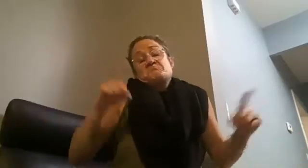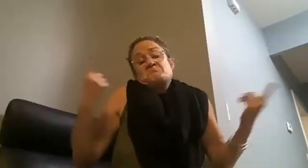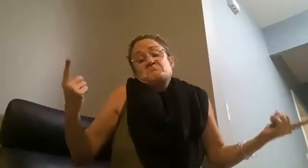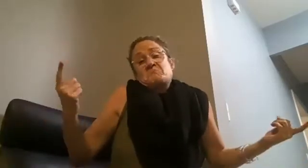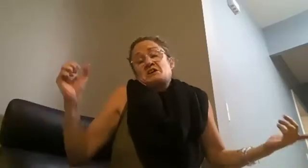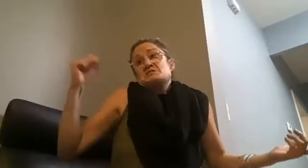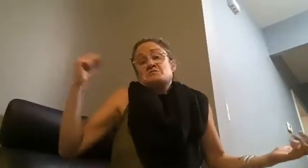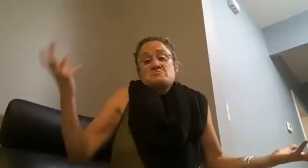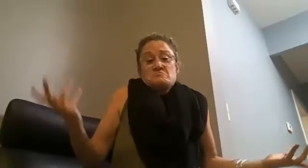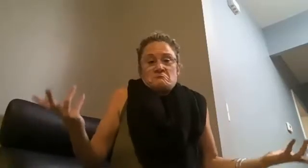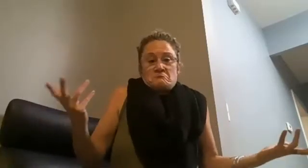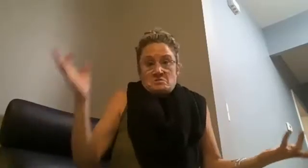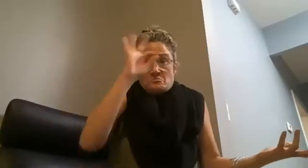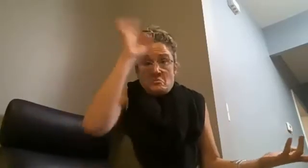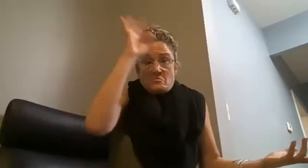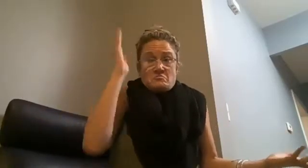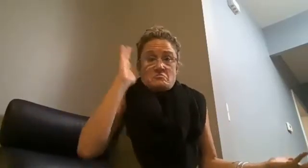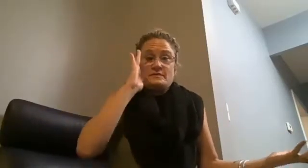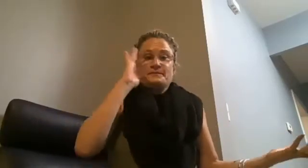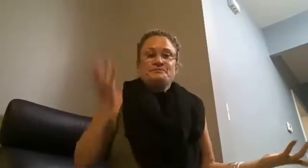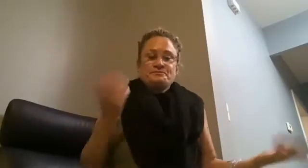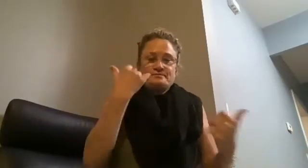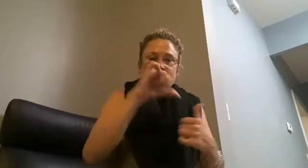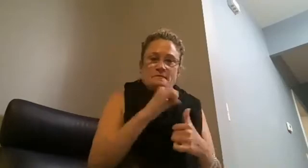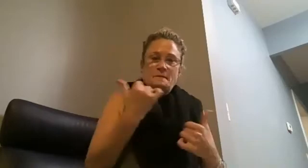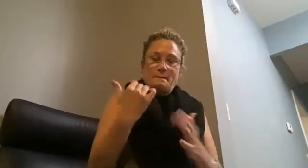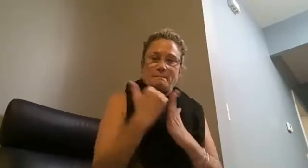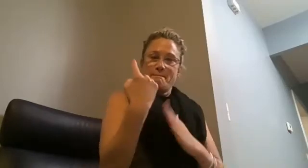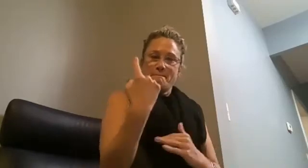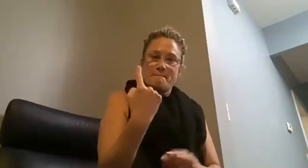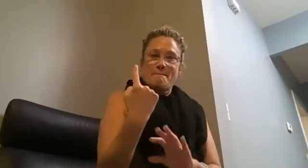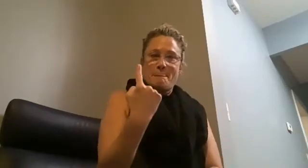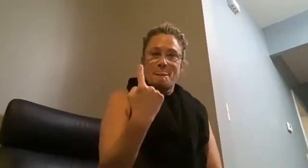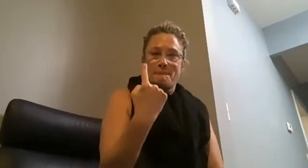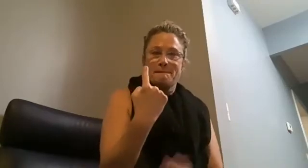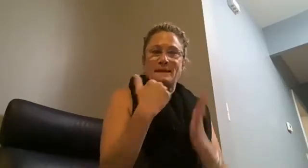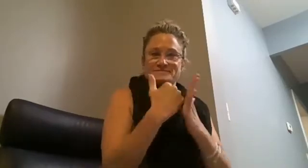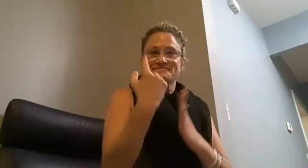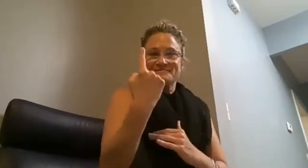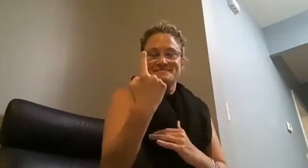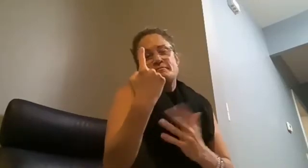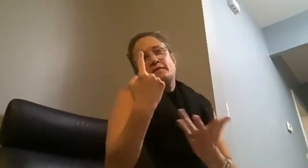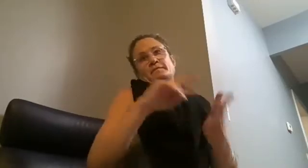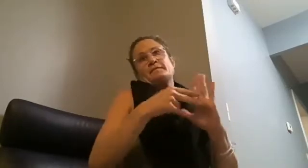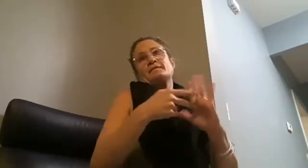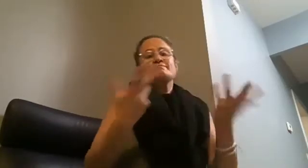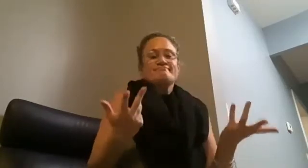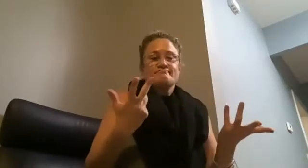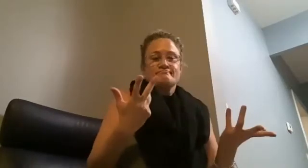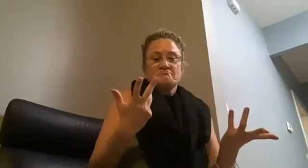to. And that's what I remember about step 1. Not only what it possibly might mean to say I'm willing to go to any lengths,